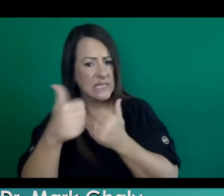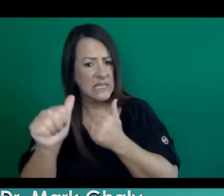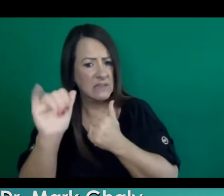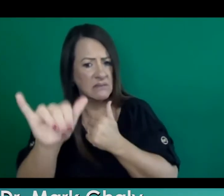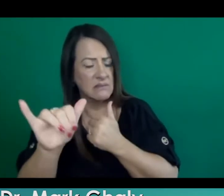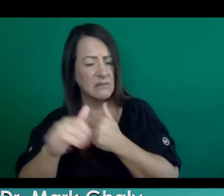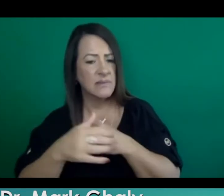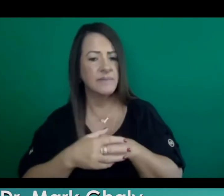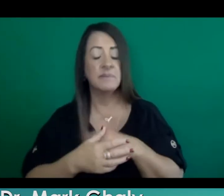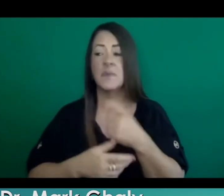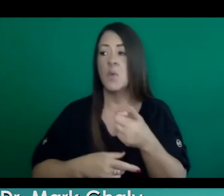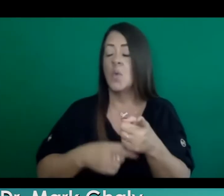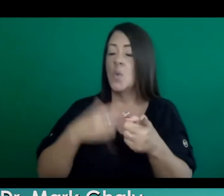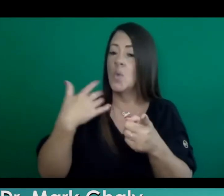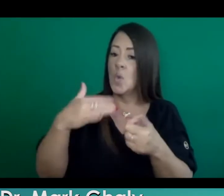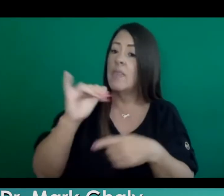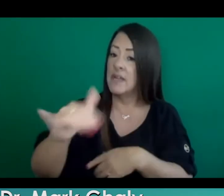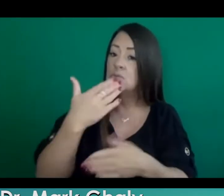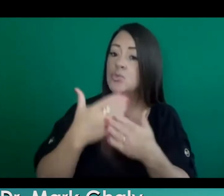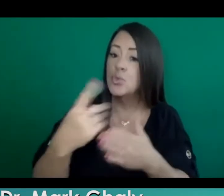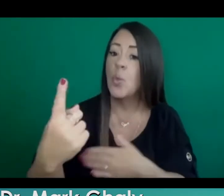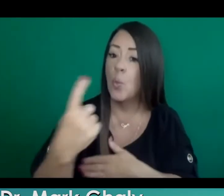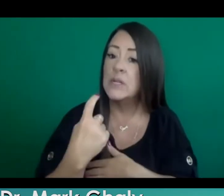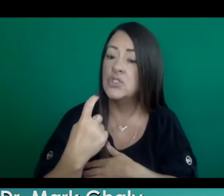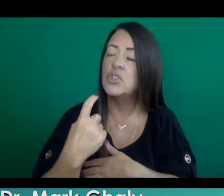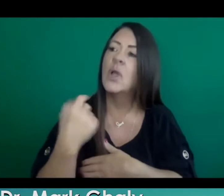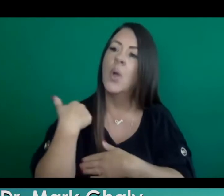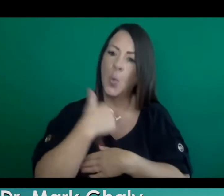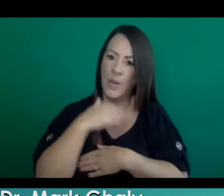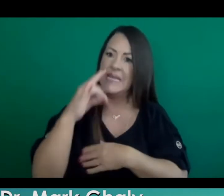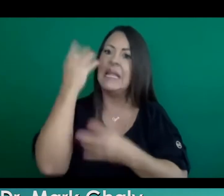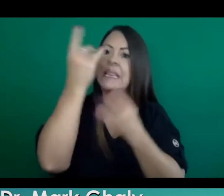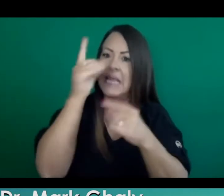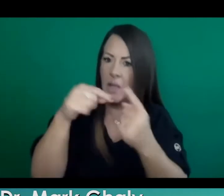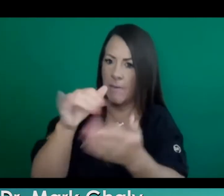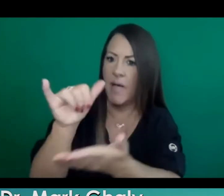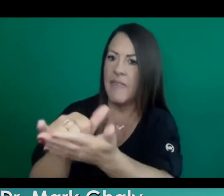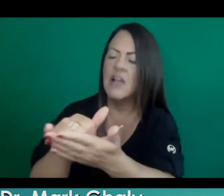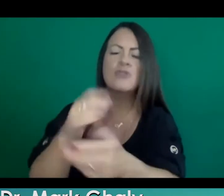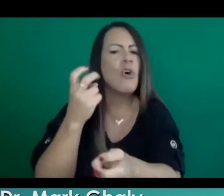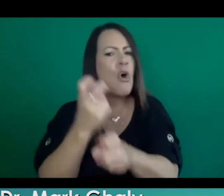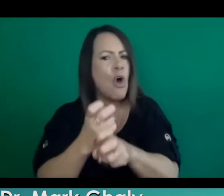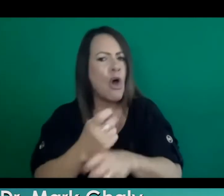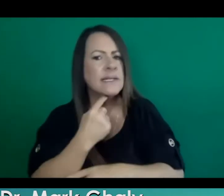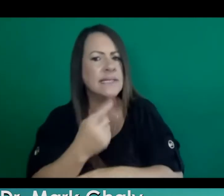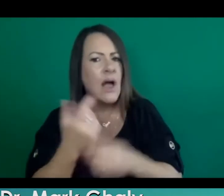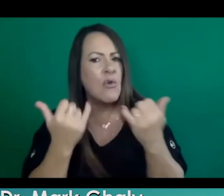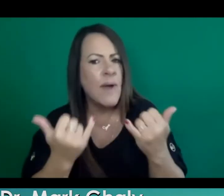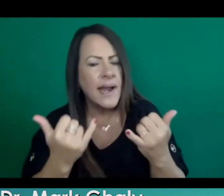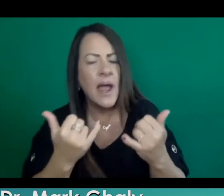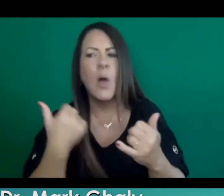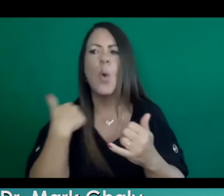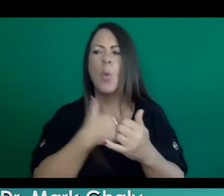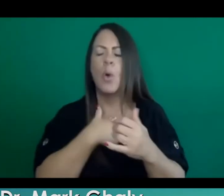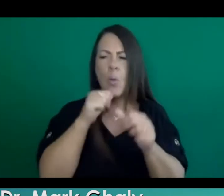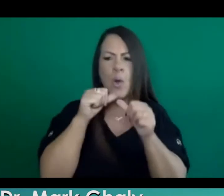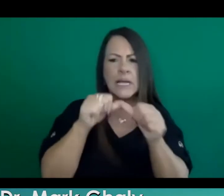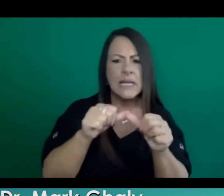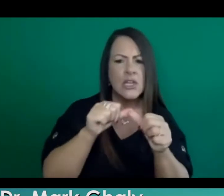Angela, really excellent question. And we've absolutely been thinking about it. It is hard to tell. I mean, we've learned and continue to learn